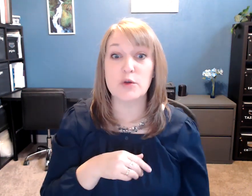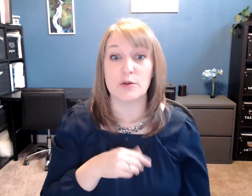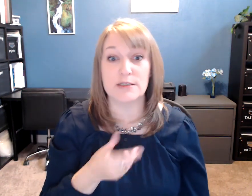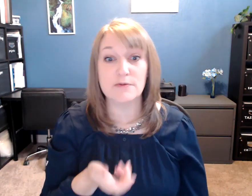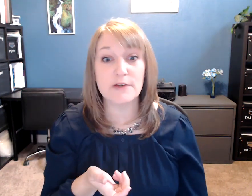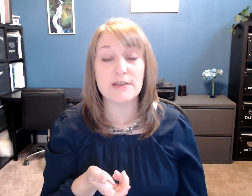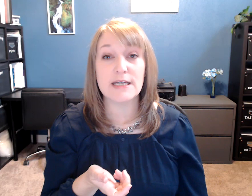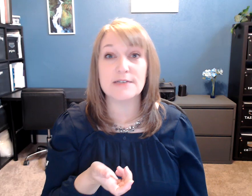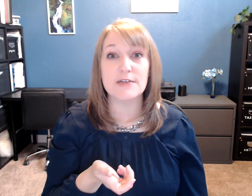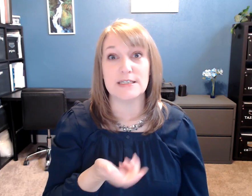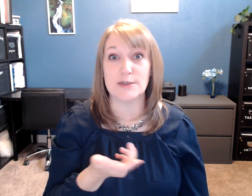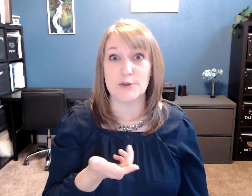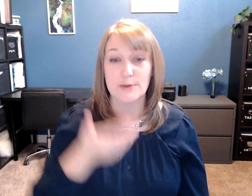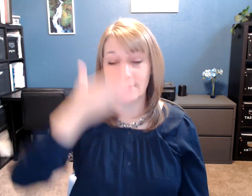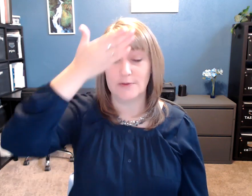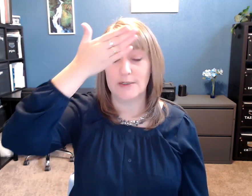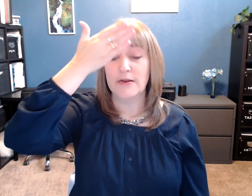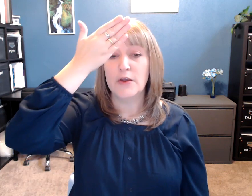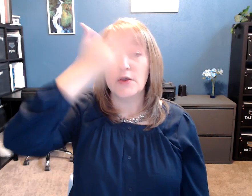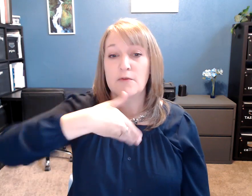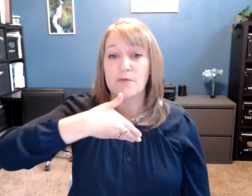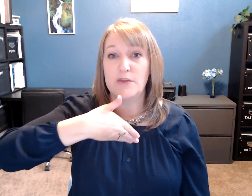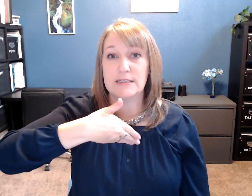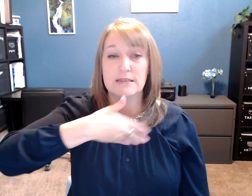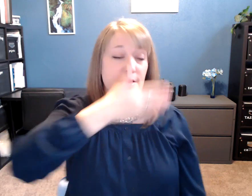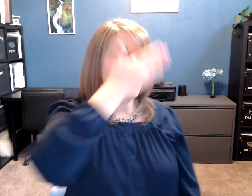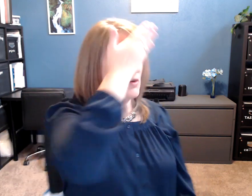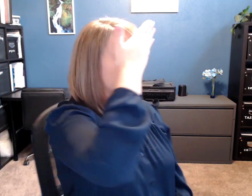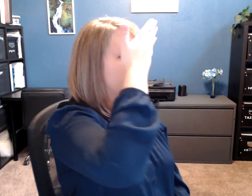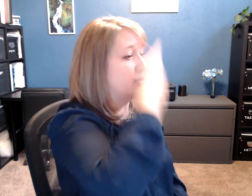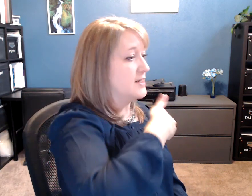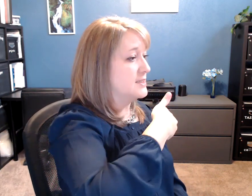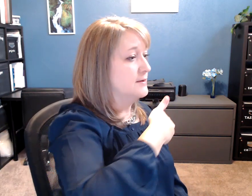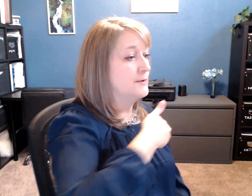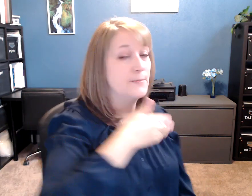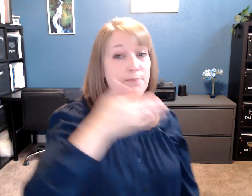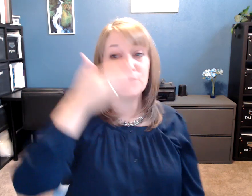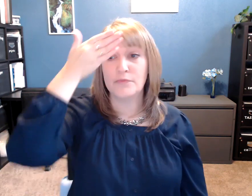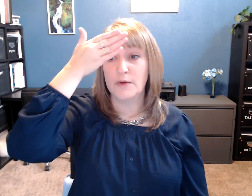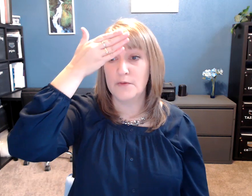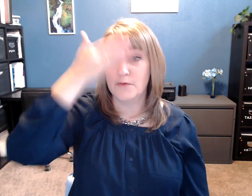or what's in front of the activity center or whatever, right? This is the sign you use. Front.